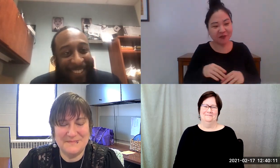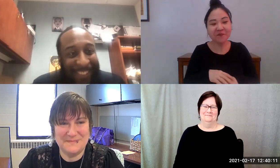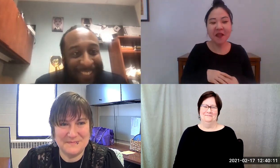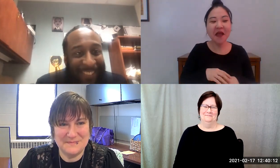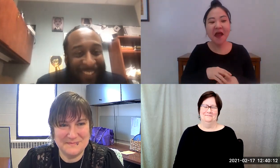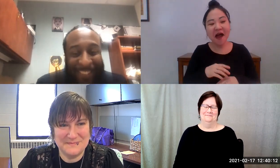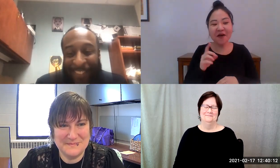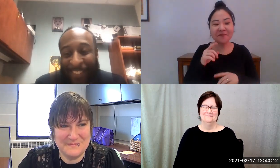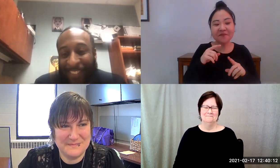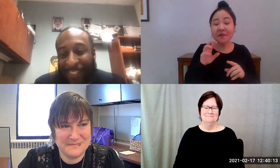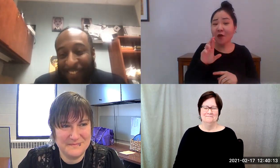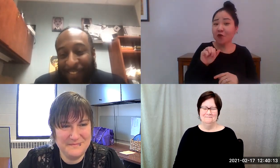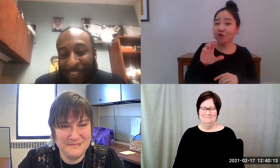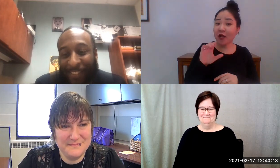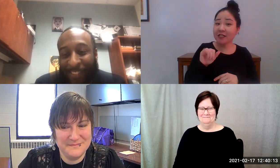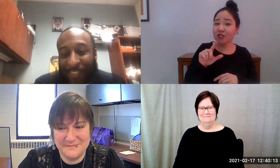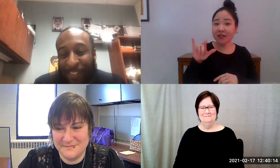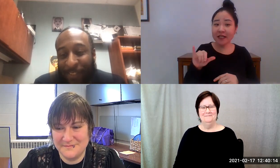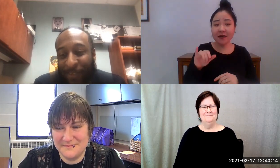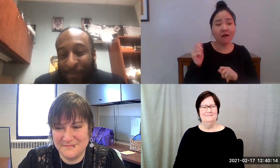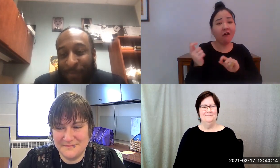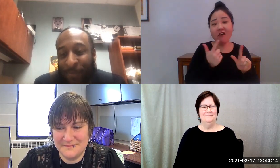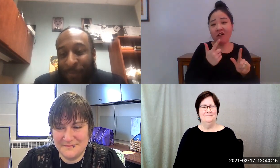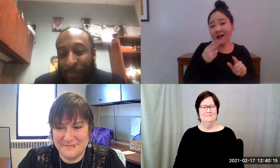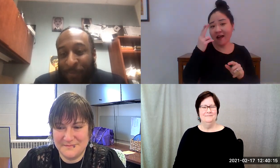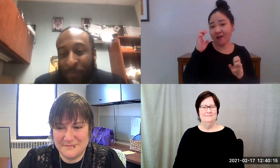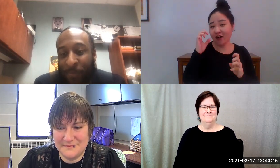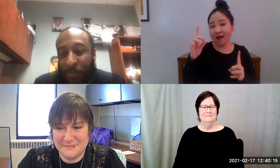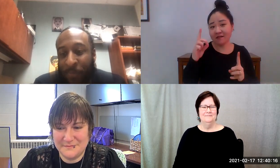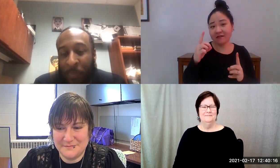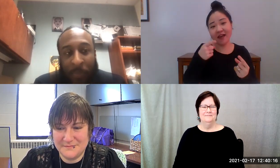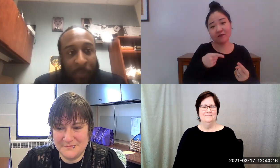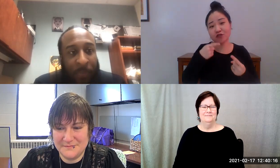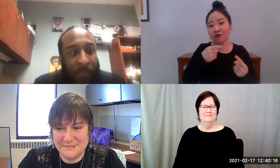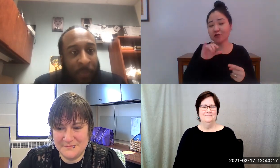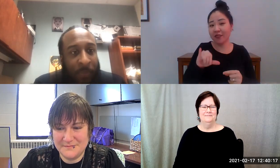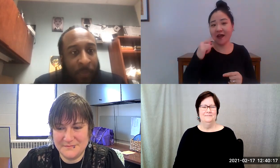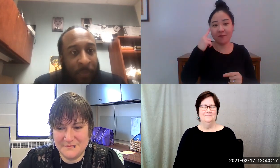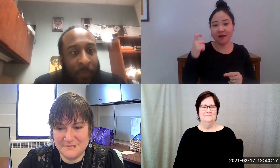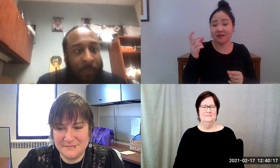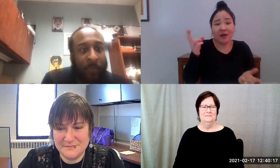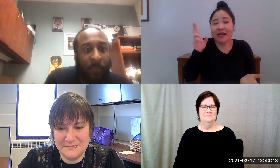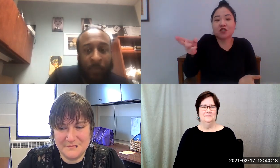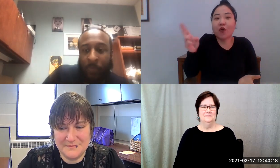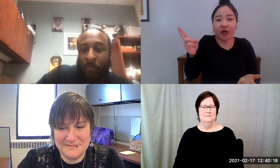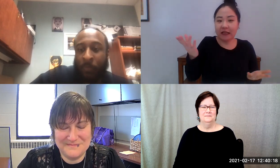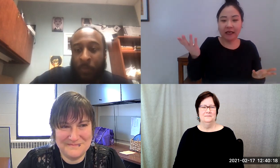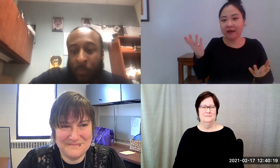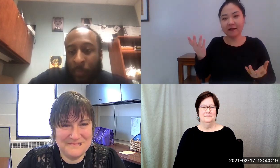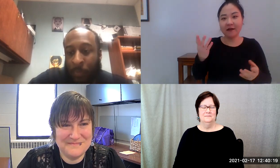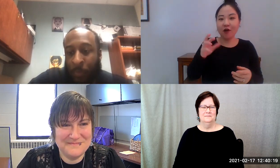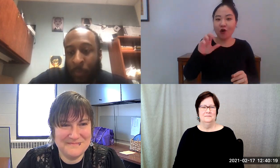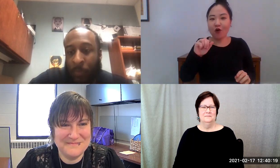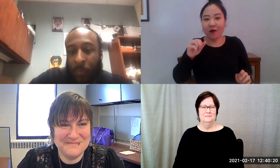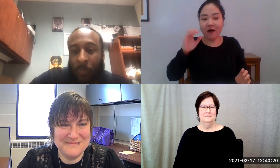deaf person. Racially, all higher ed kind of struggles with that because,